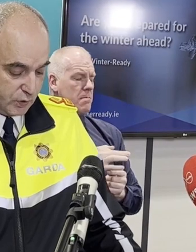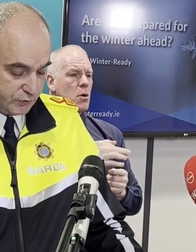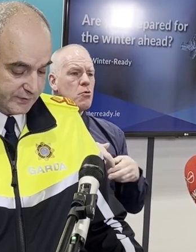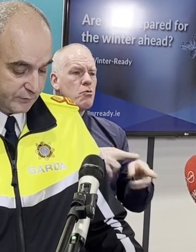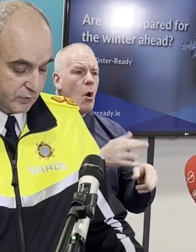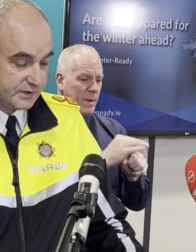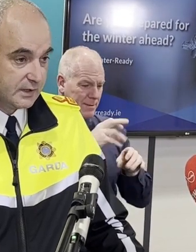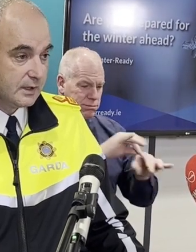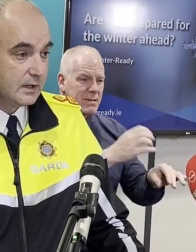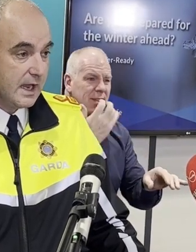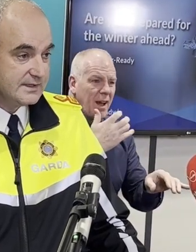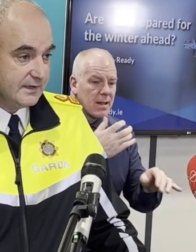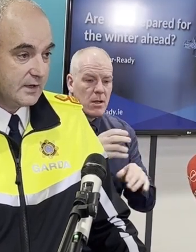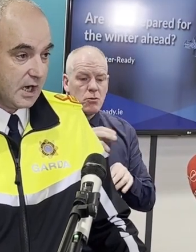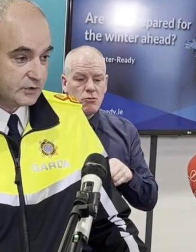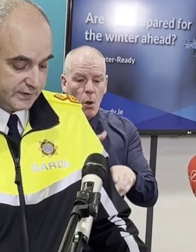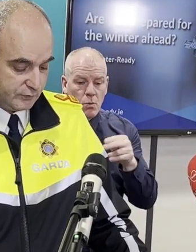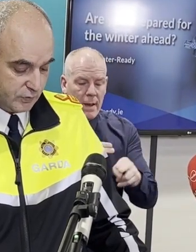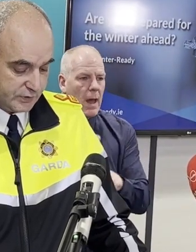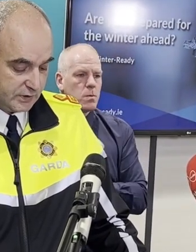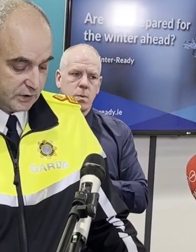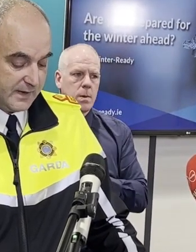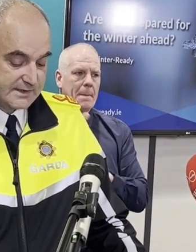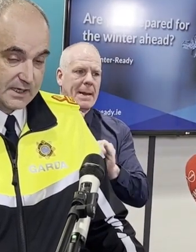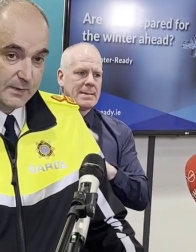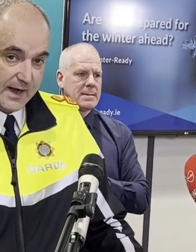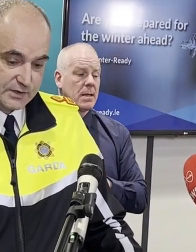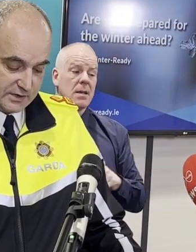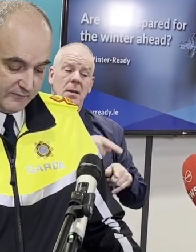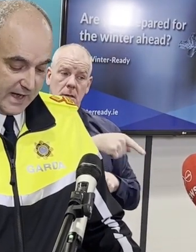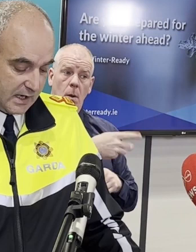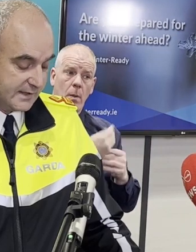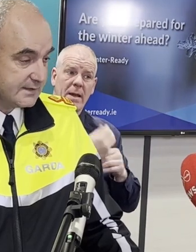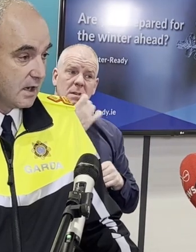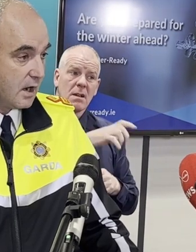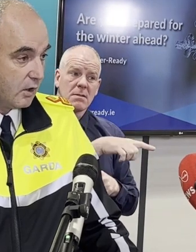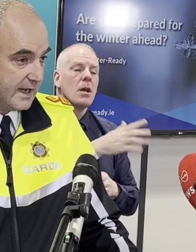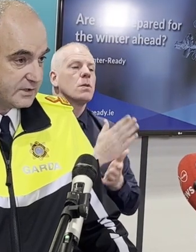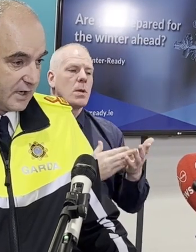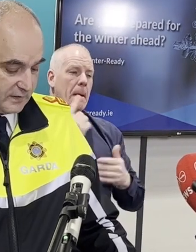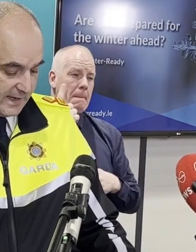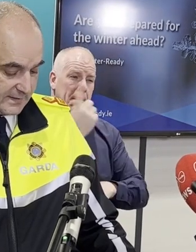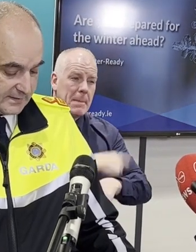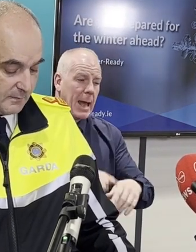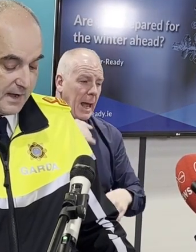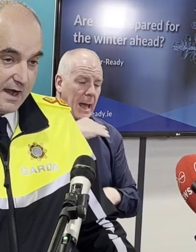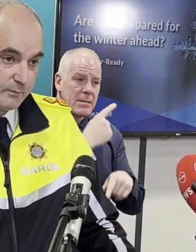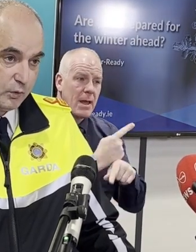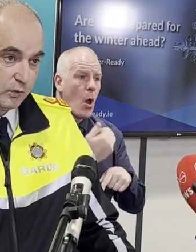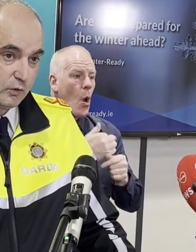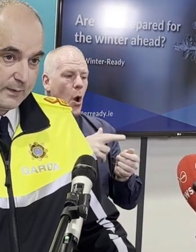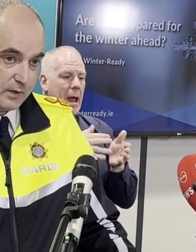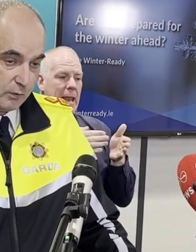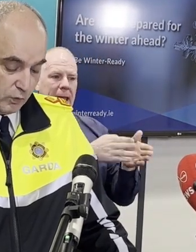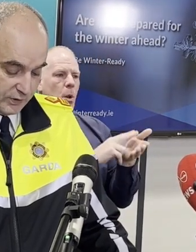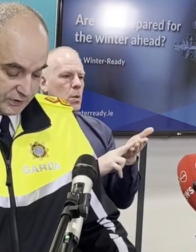onto untreated roads. And even on treated roads, there may still be patches of black ice, or less travelled lanes may have a